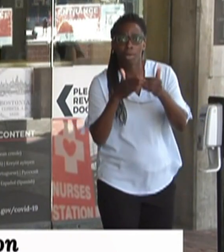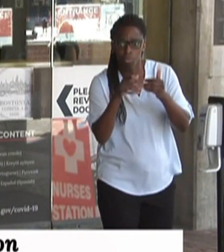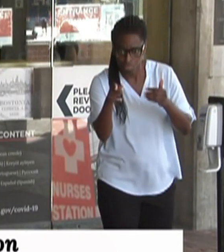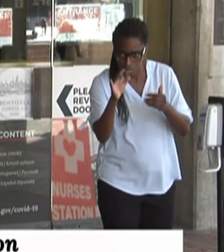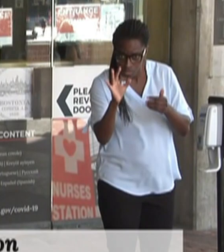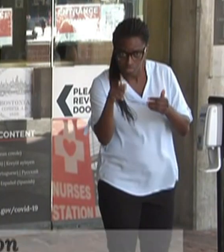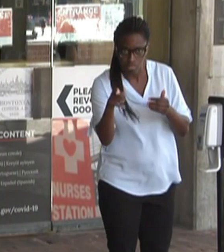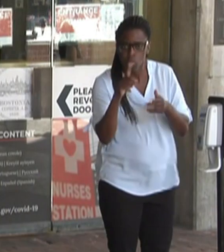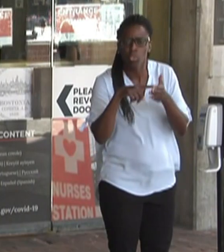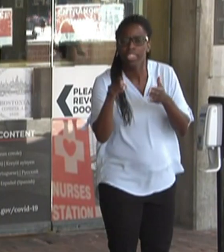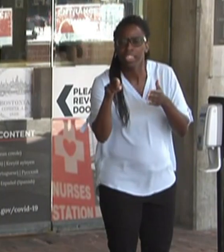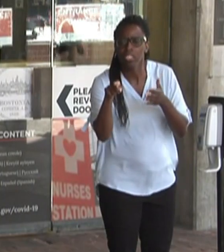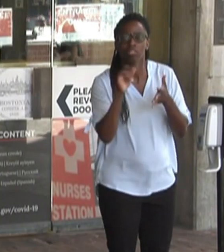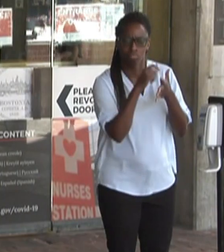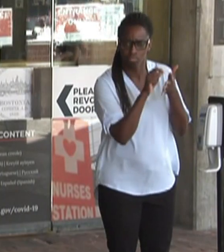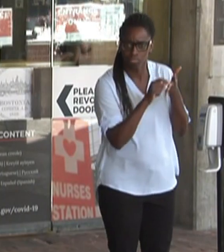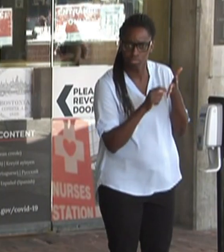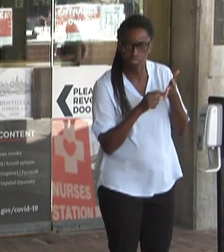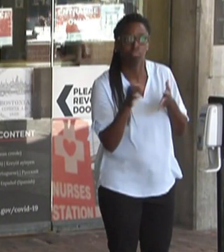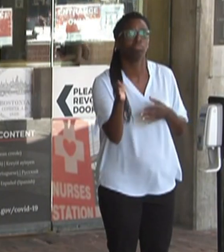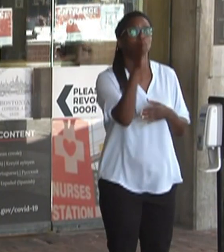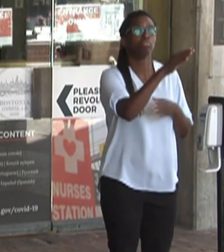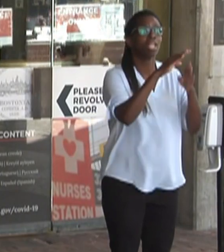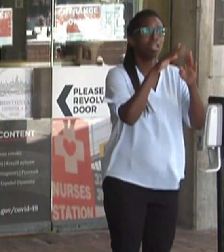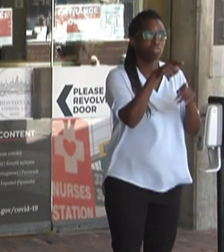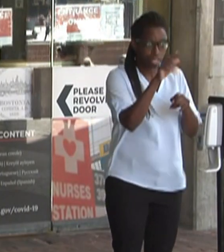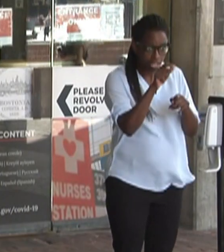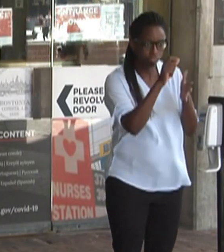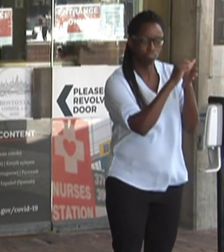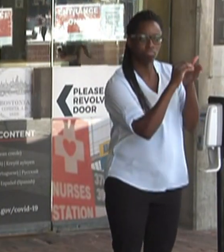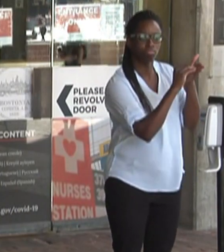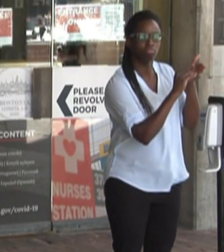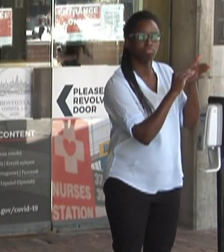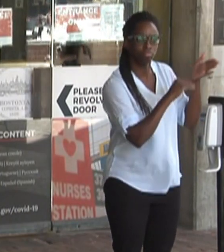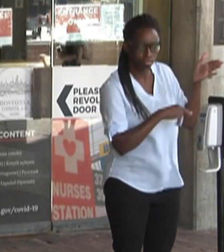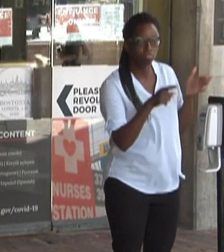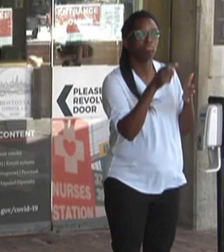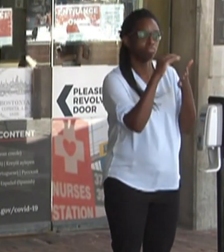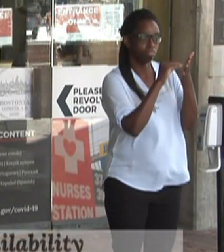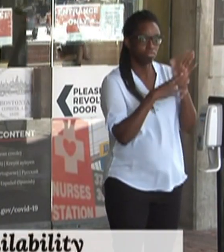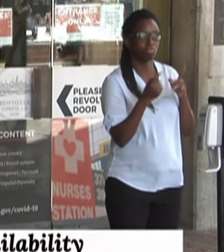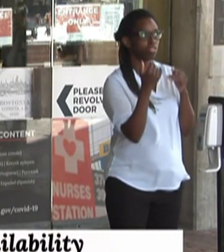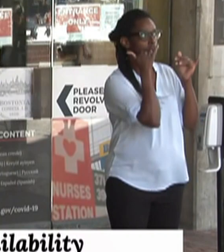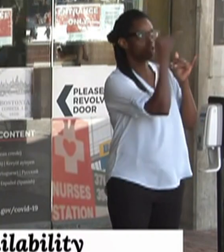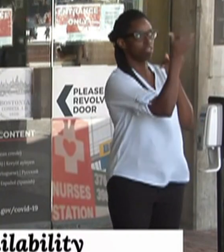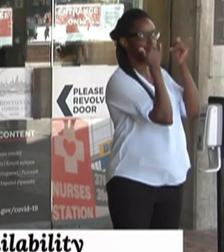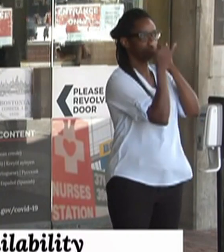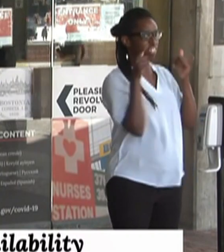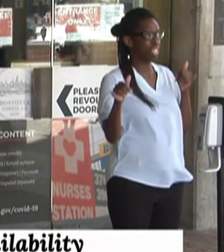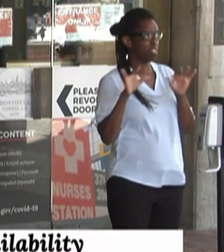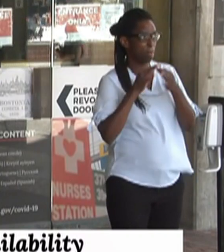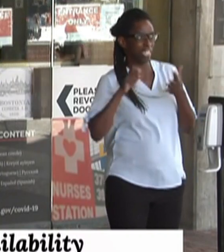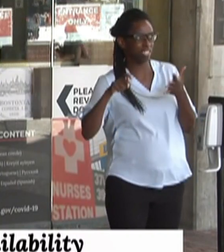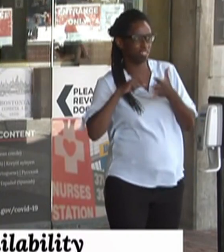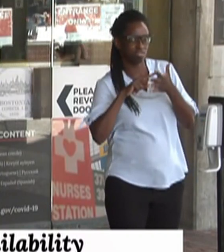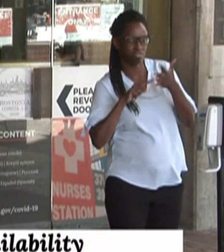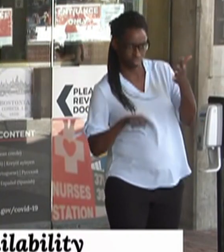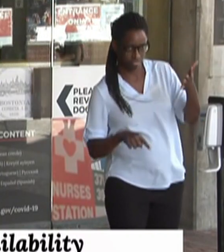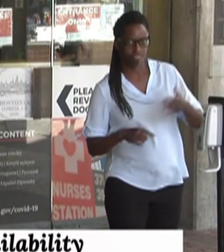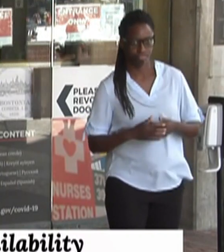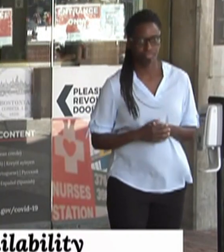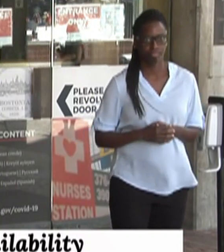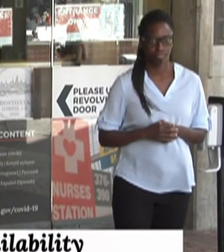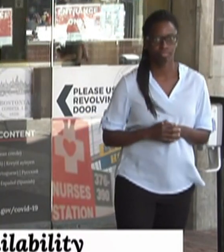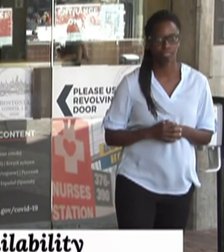service and support. Seniors need to see consistency, and having the same person is extremely helpful. I'd like to thank Ethos for